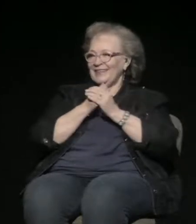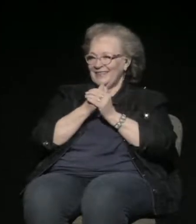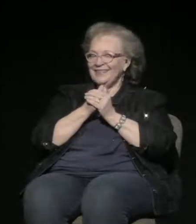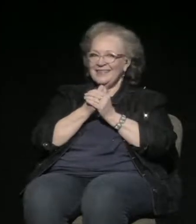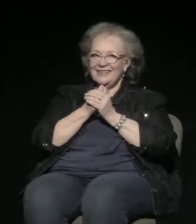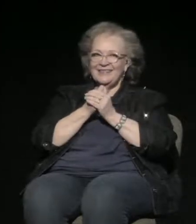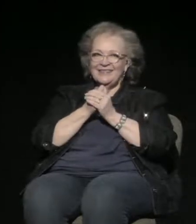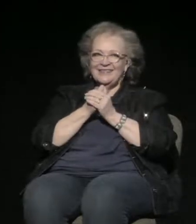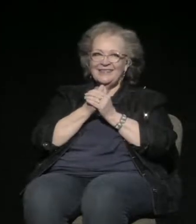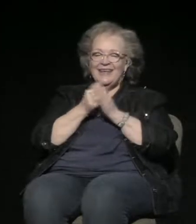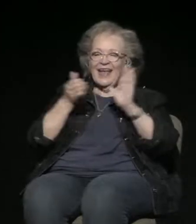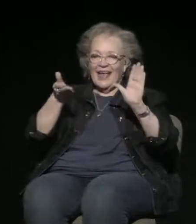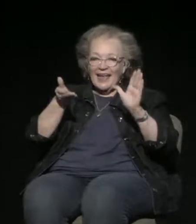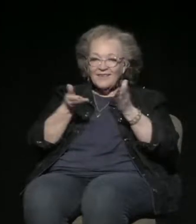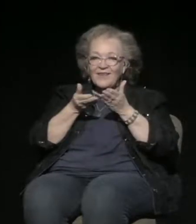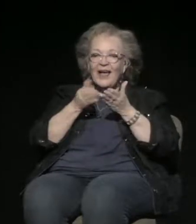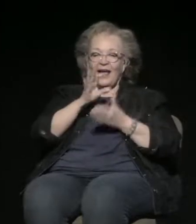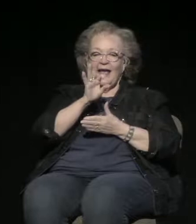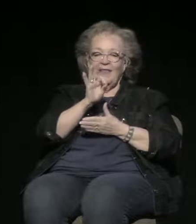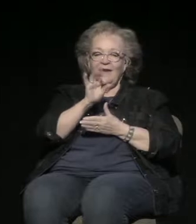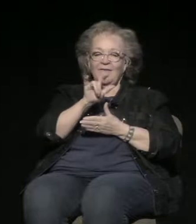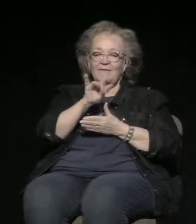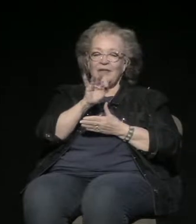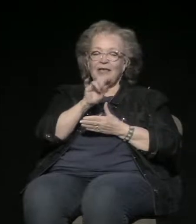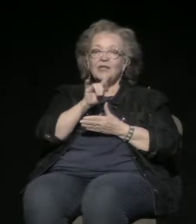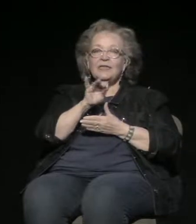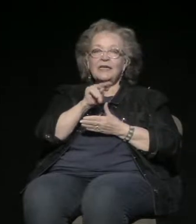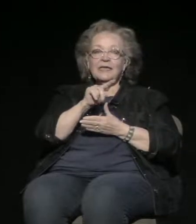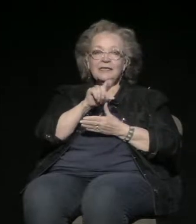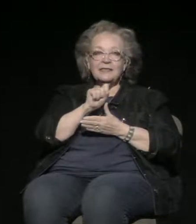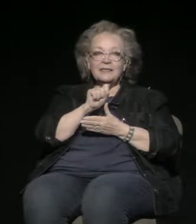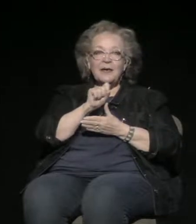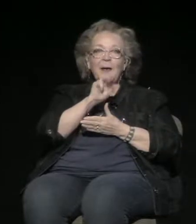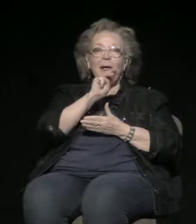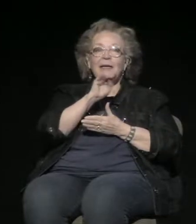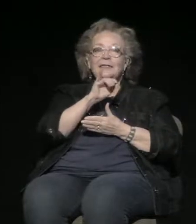And then I wanna invite up the fieldings This is Mia Kate